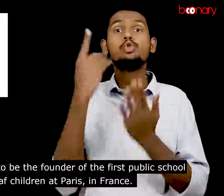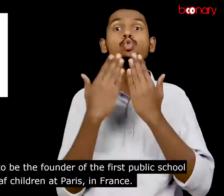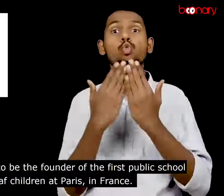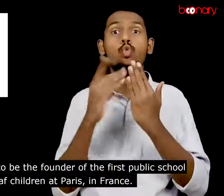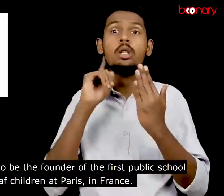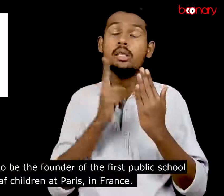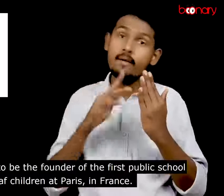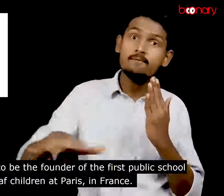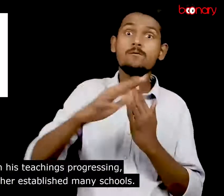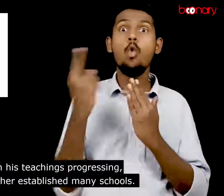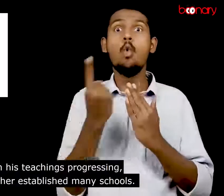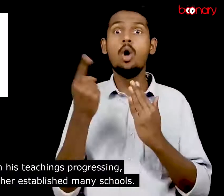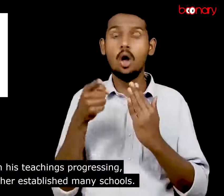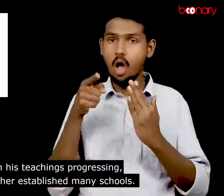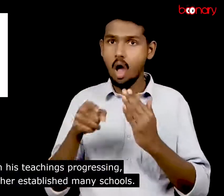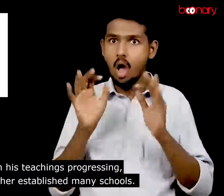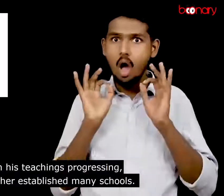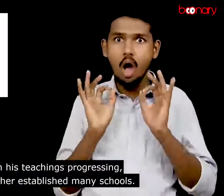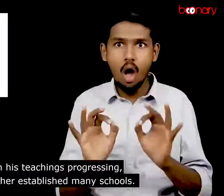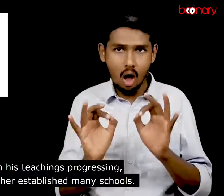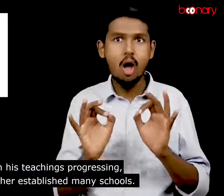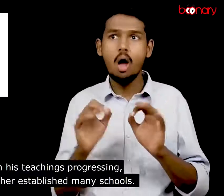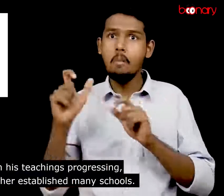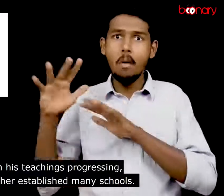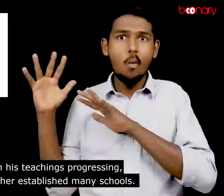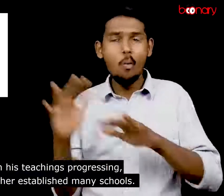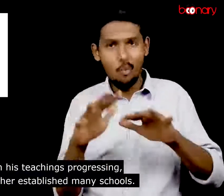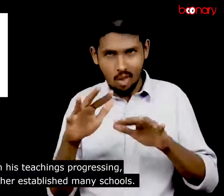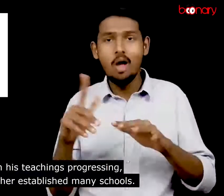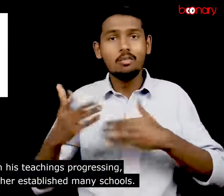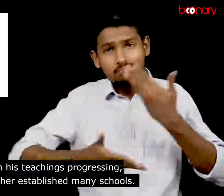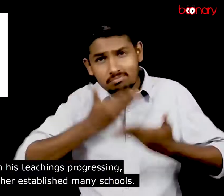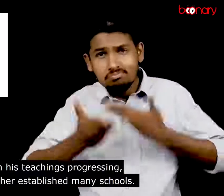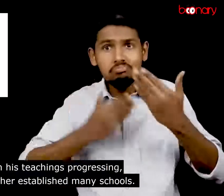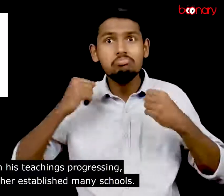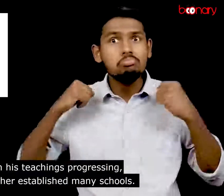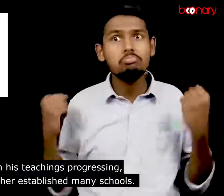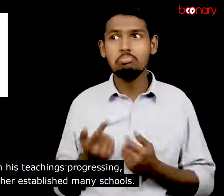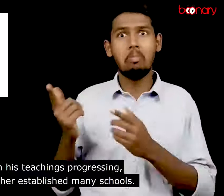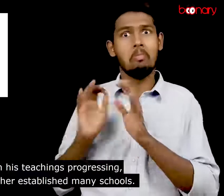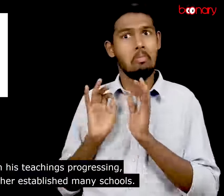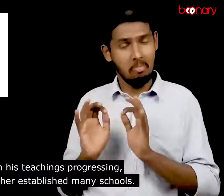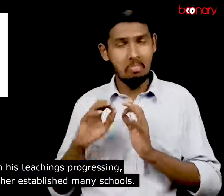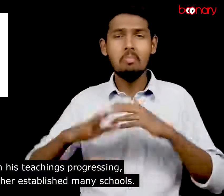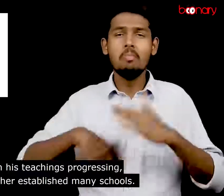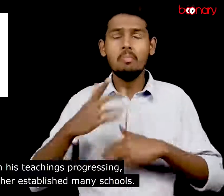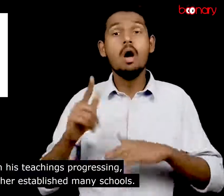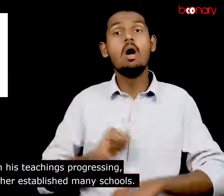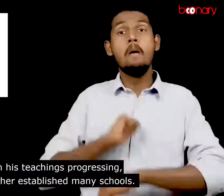France. With his teachings progressing, he further established many more